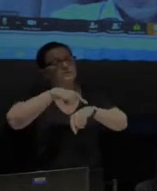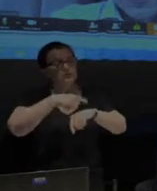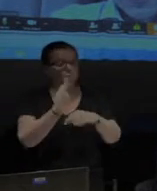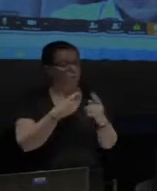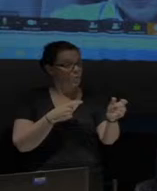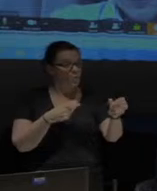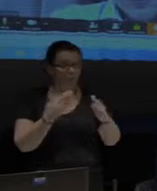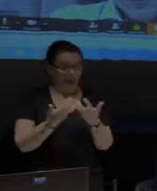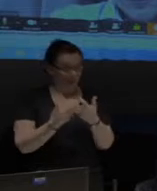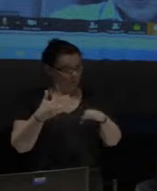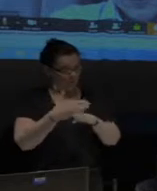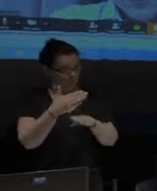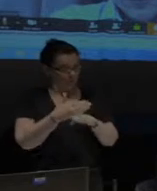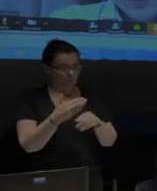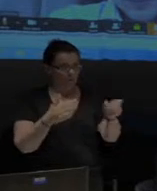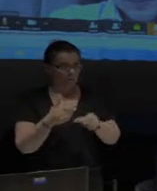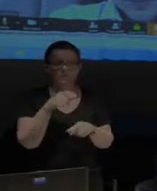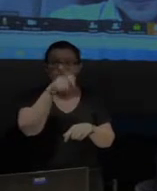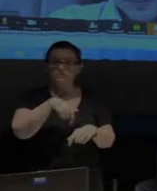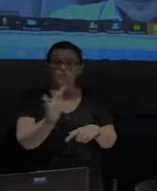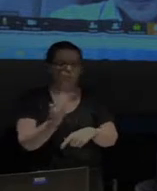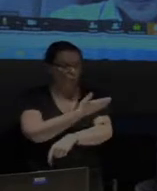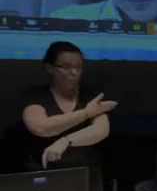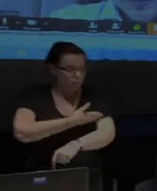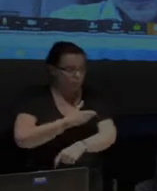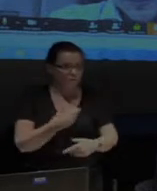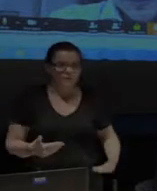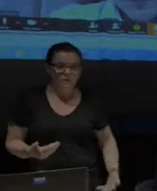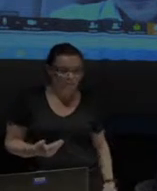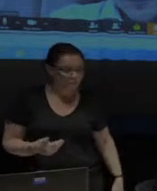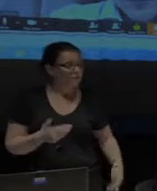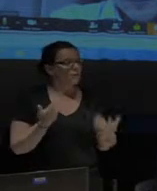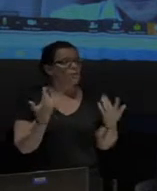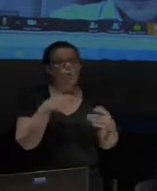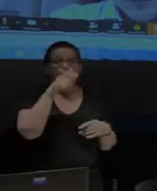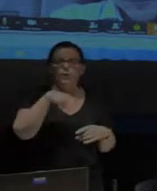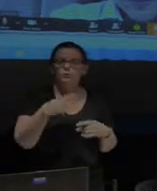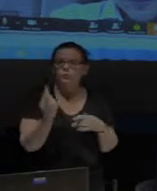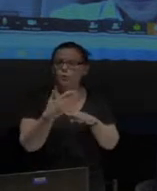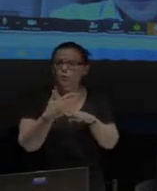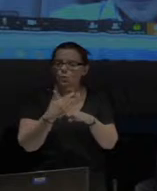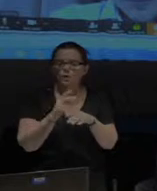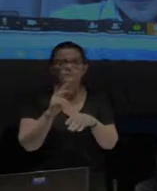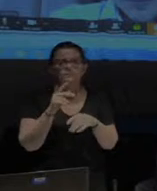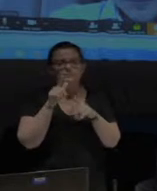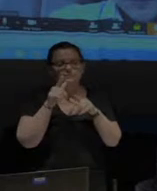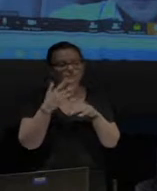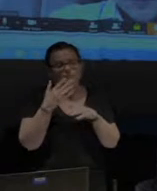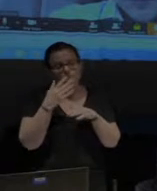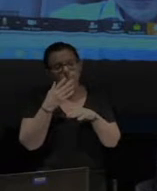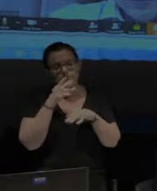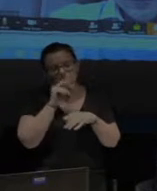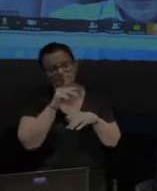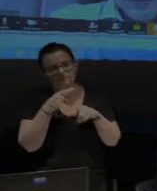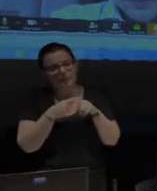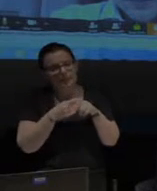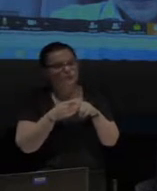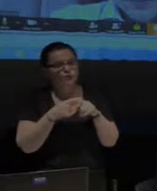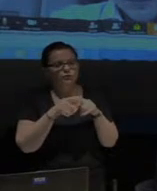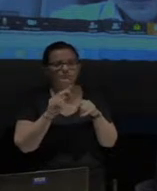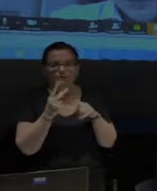limb, or work with someone who's partially sighted, or work with someone who speaks English as a second or third language, or comes with very different cultural,